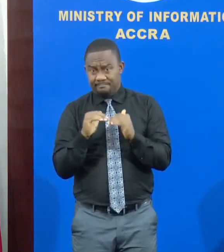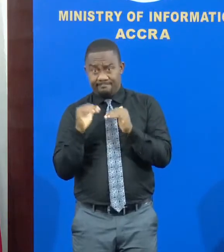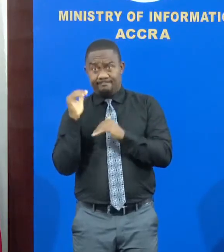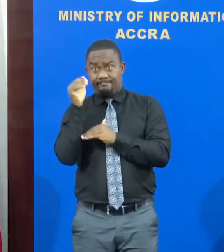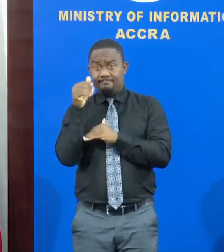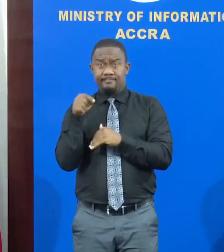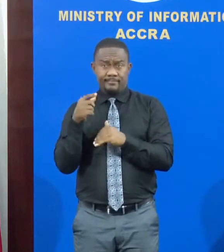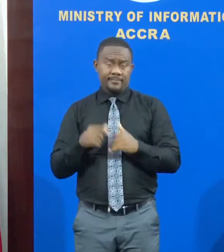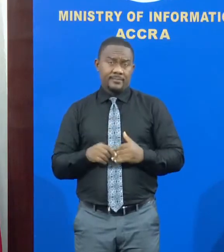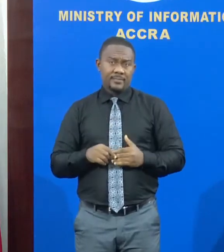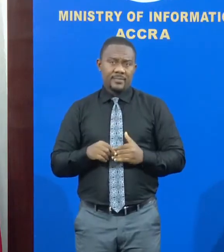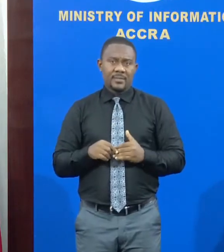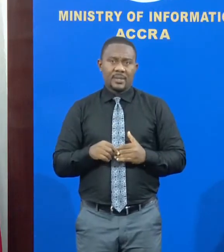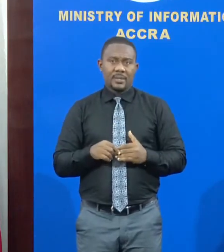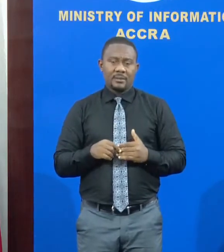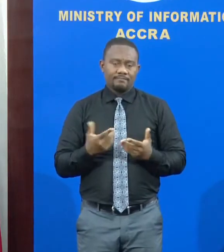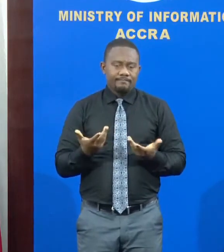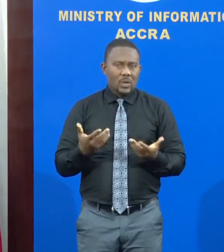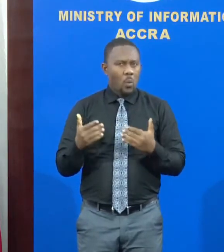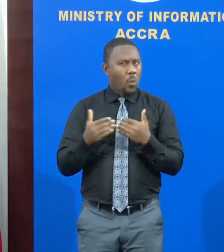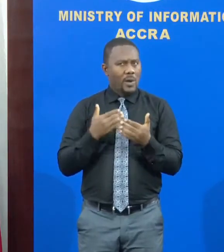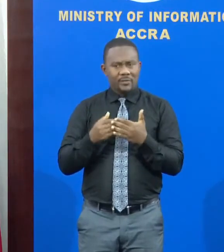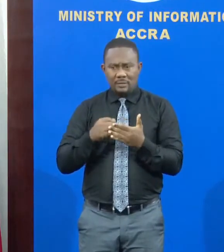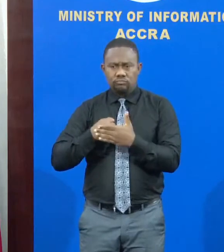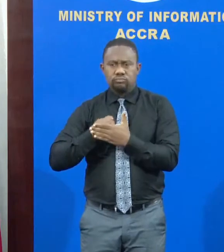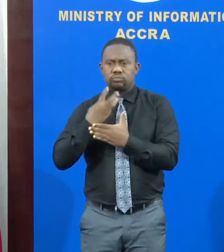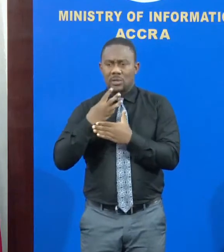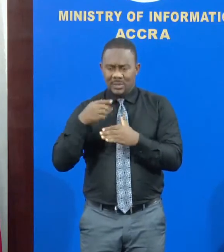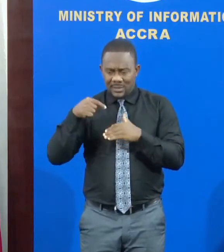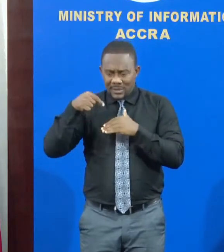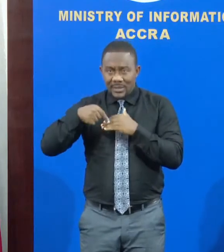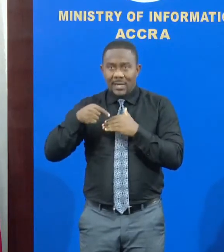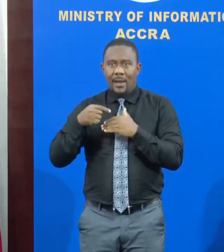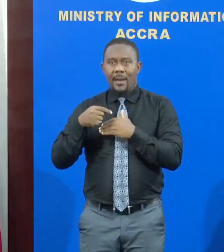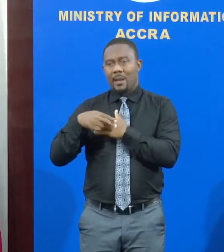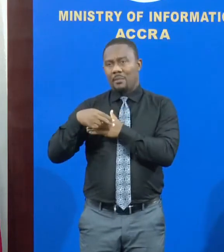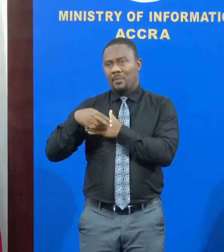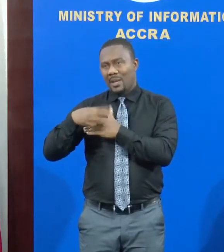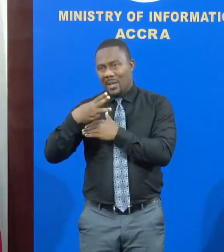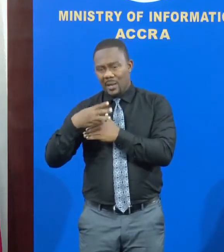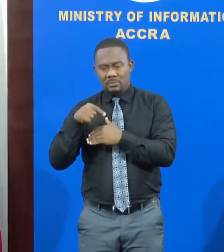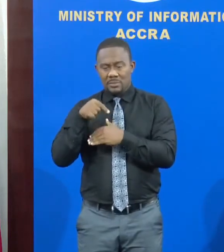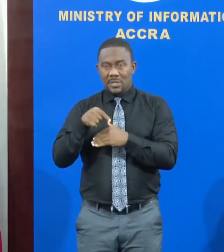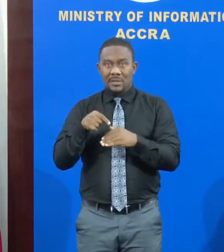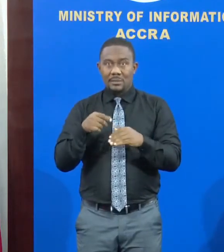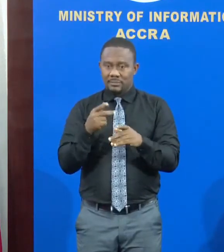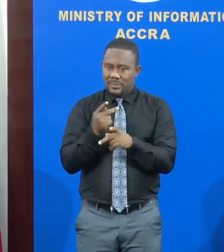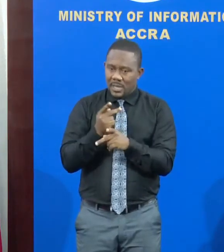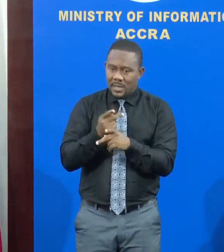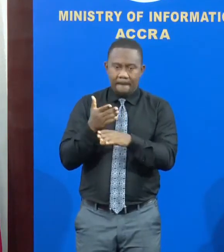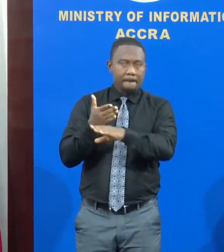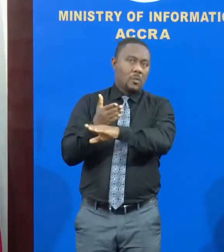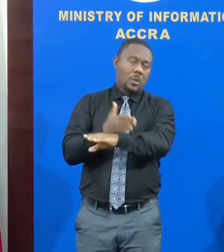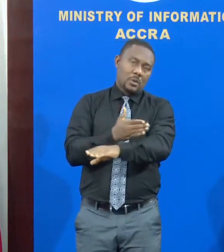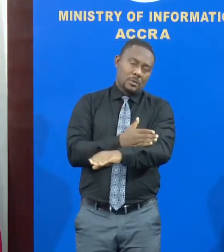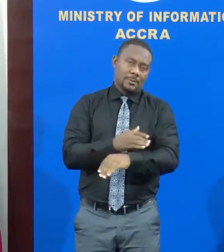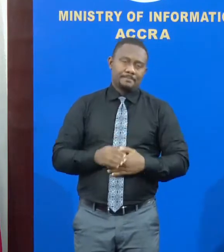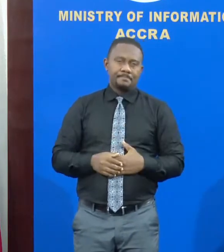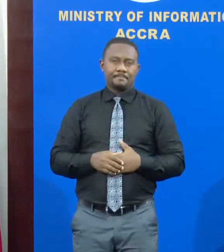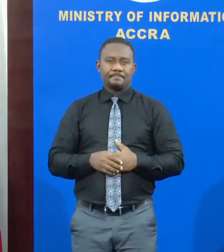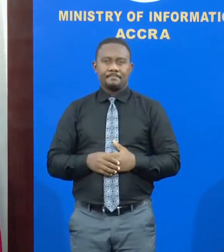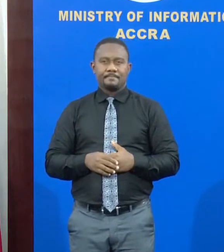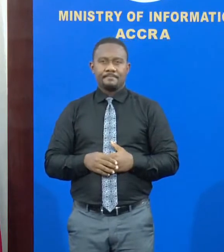the hard and software components of our data-bearing assets. We also spearheaded the passage of